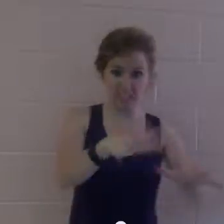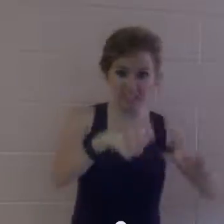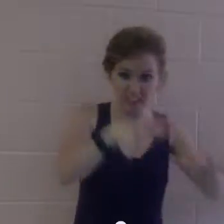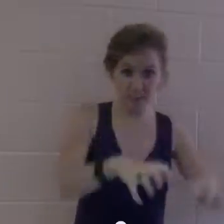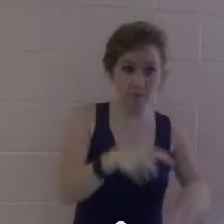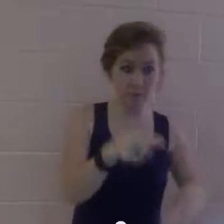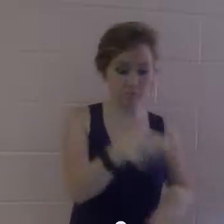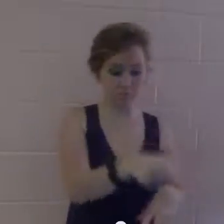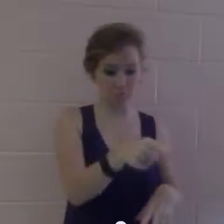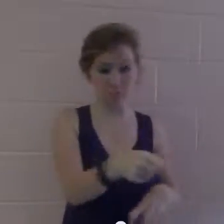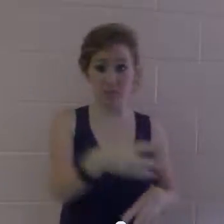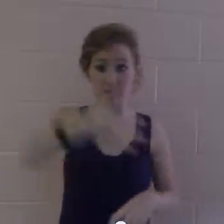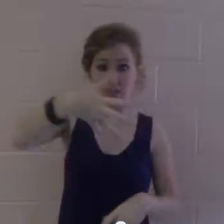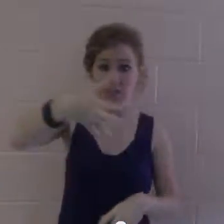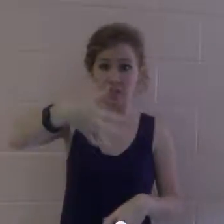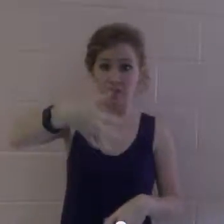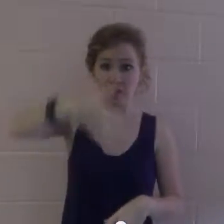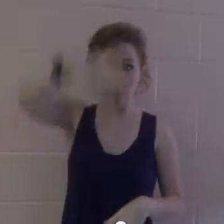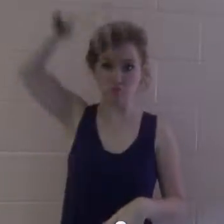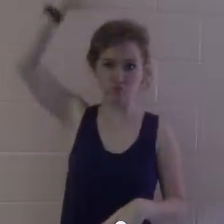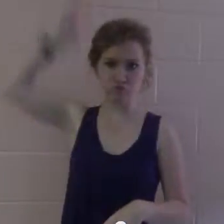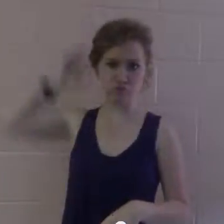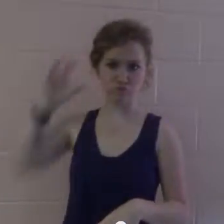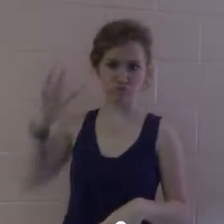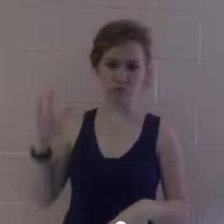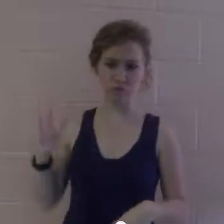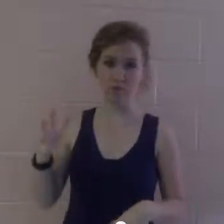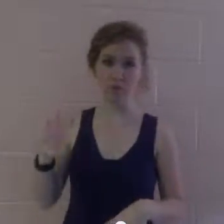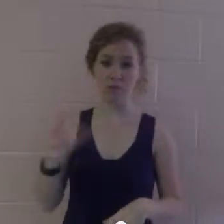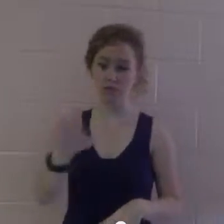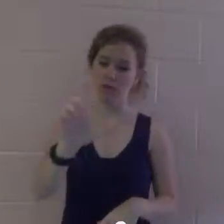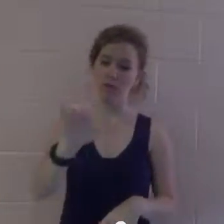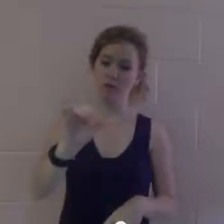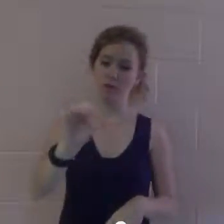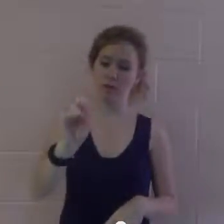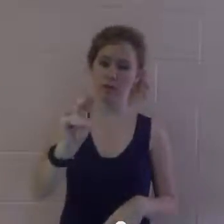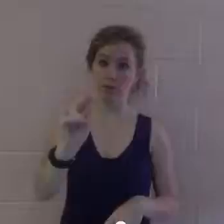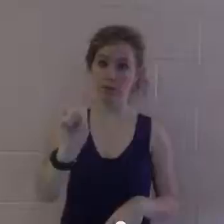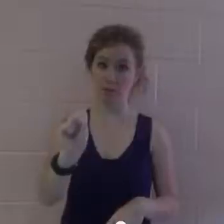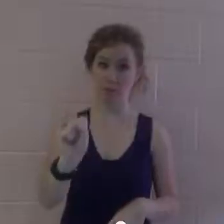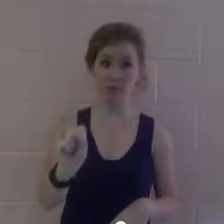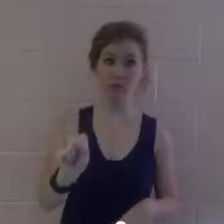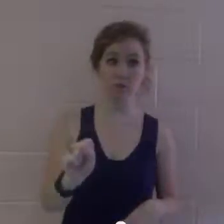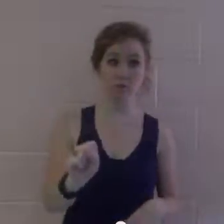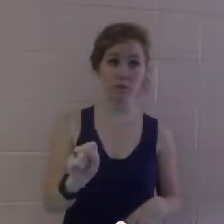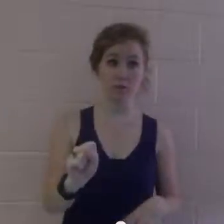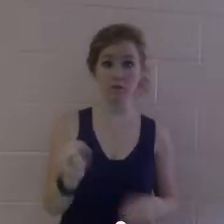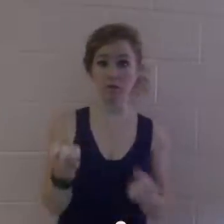This is a different sort of family from the cheetahs. This is a lion family. That's our next story.